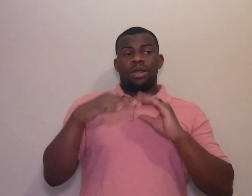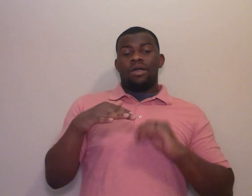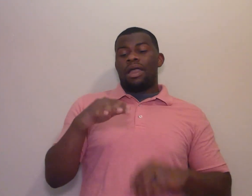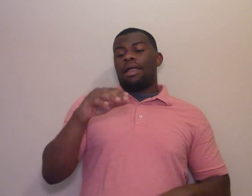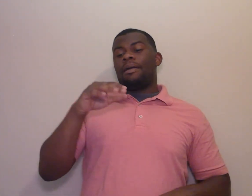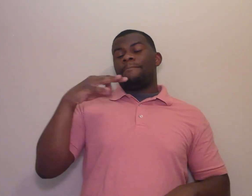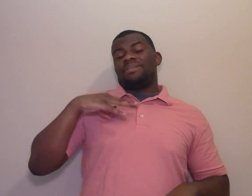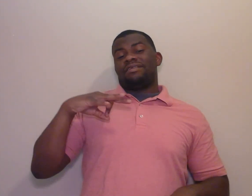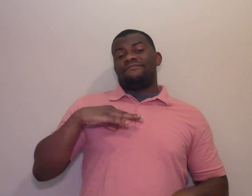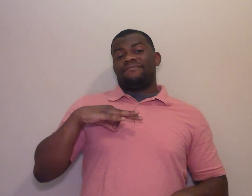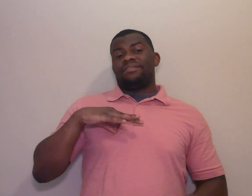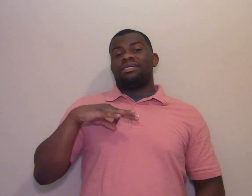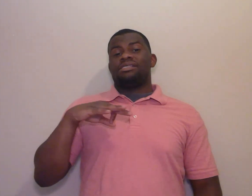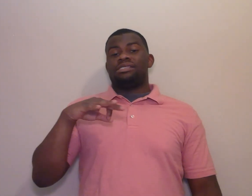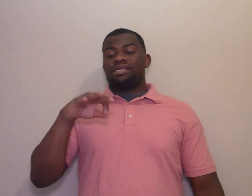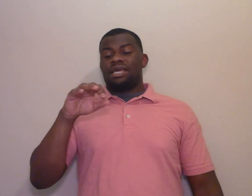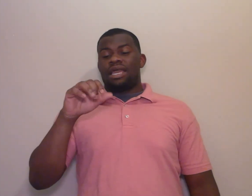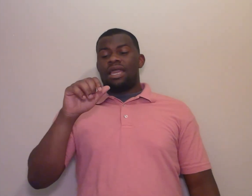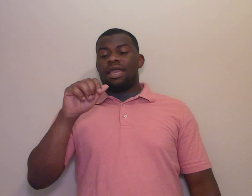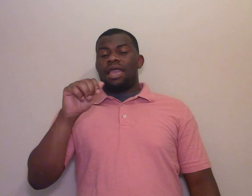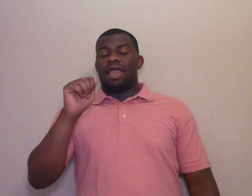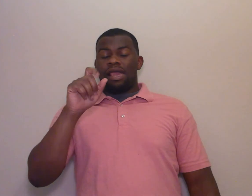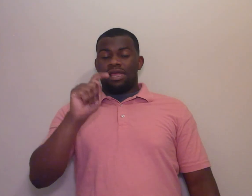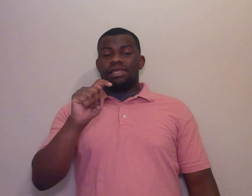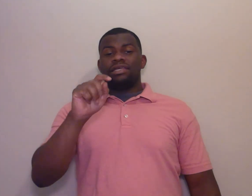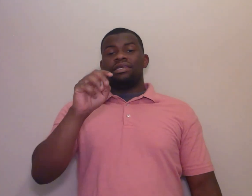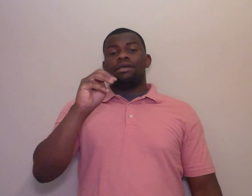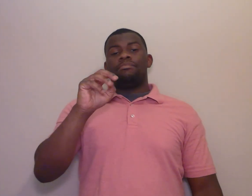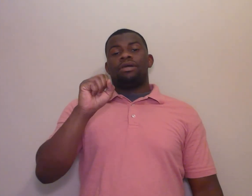benefits@nmsu.edu, or you can call HR at